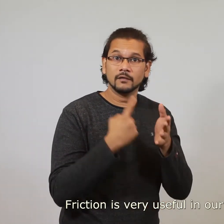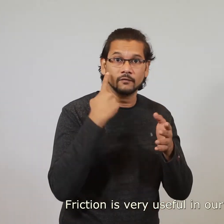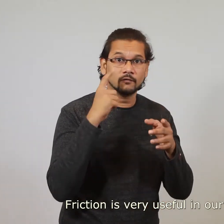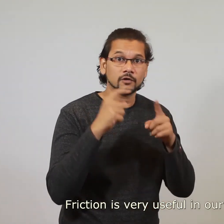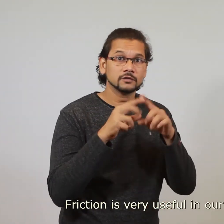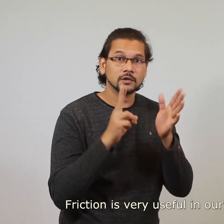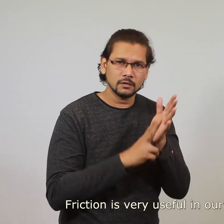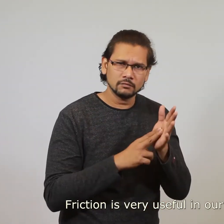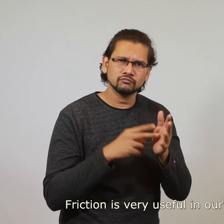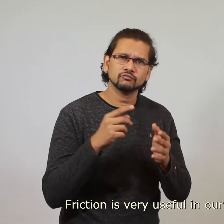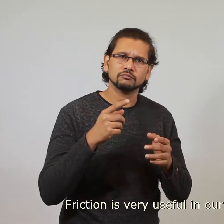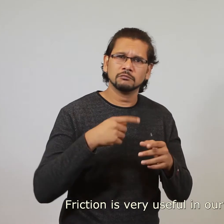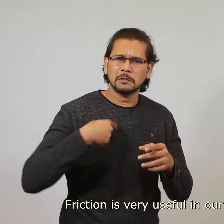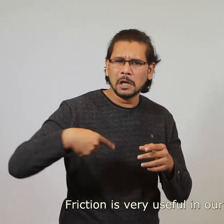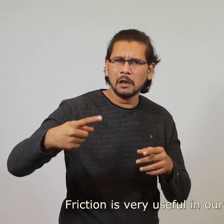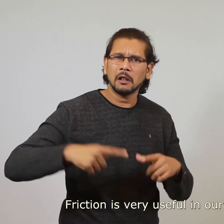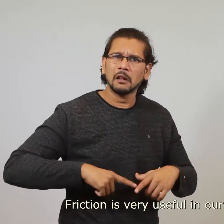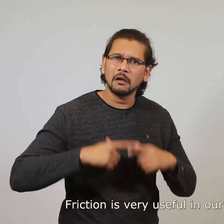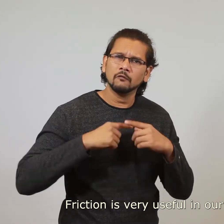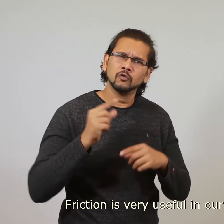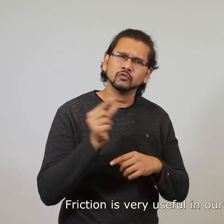Friction is very useful in our daily lives.